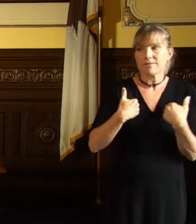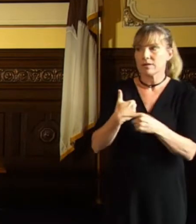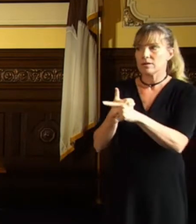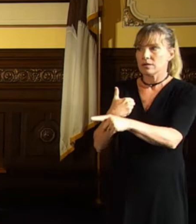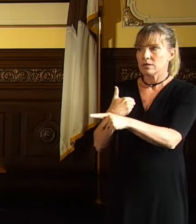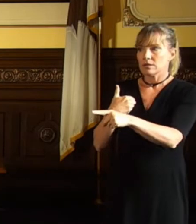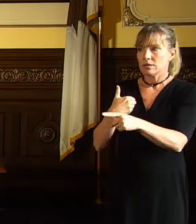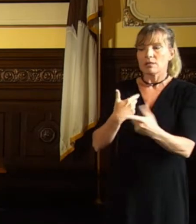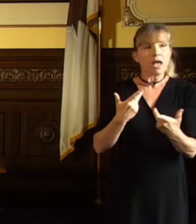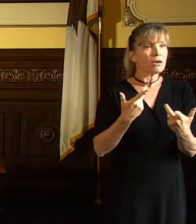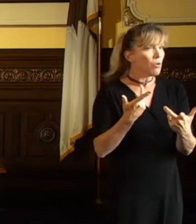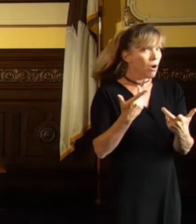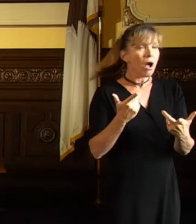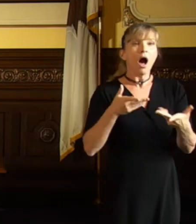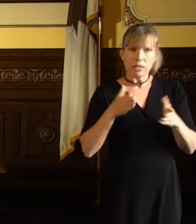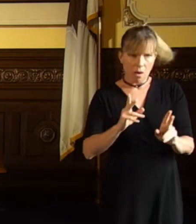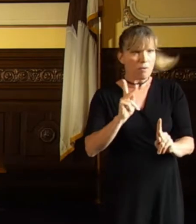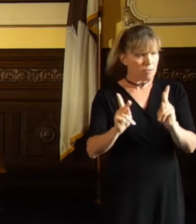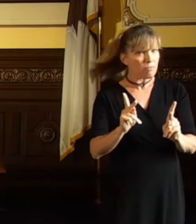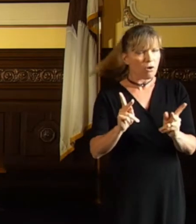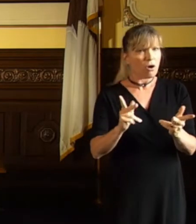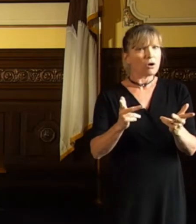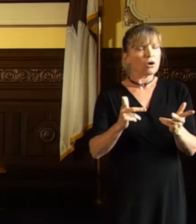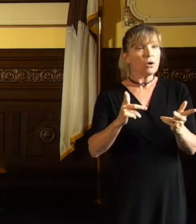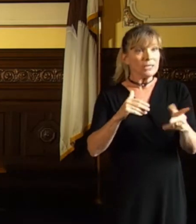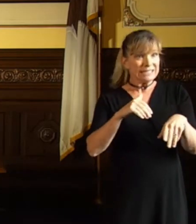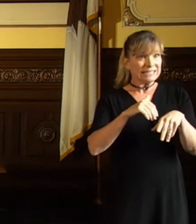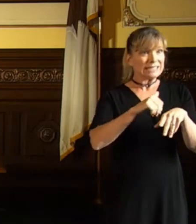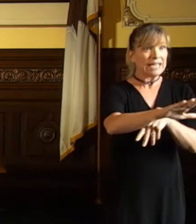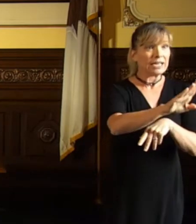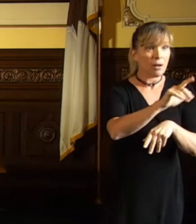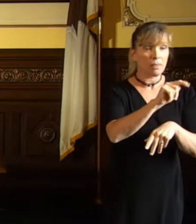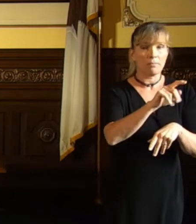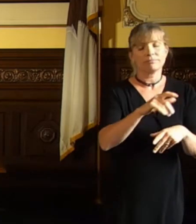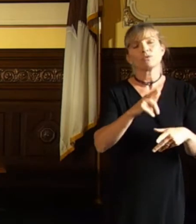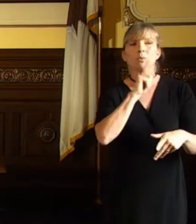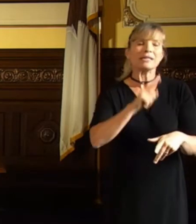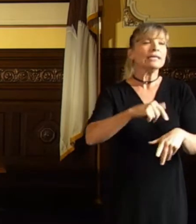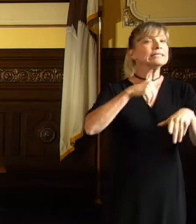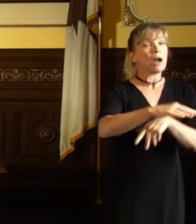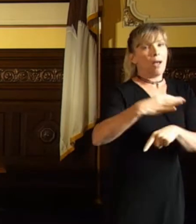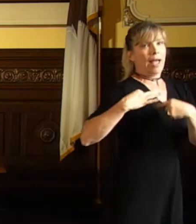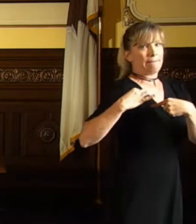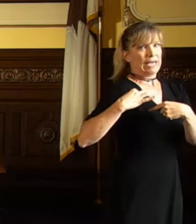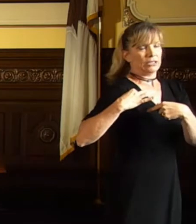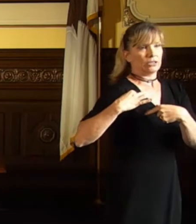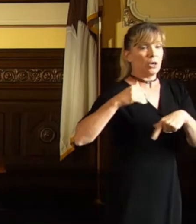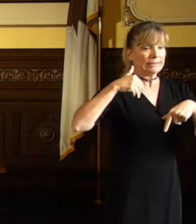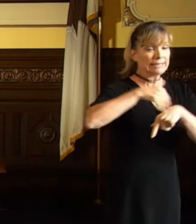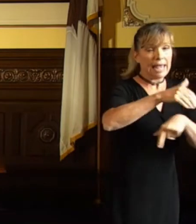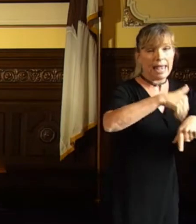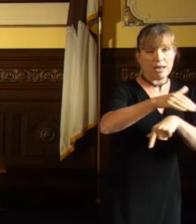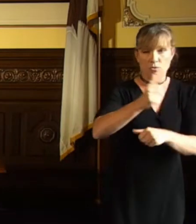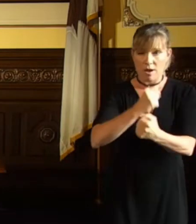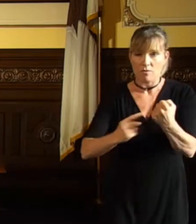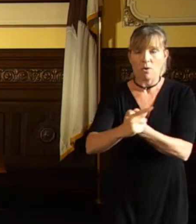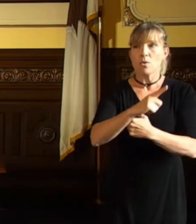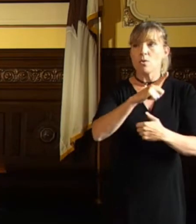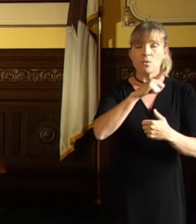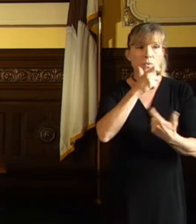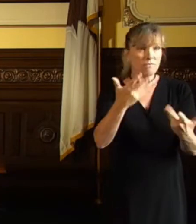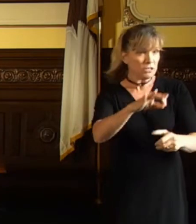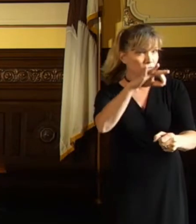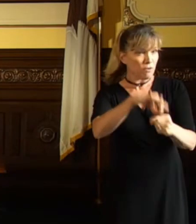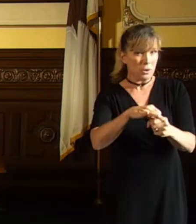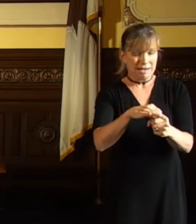So allowing people, to sending out ballots, or rather applications, to everybody that